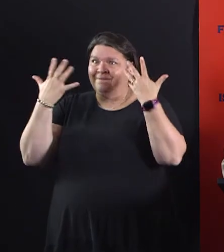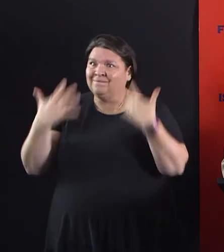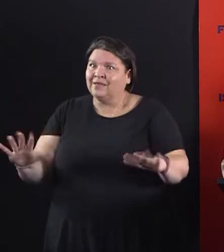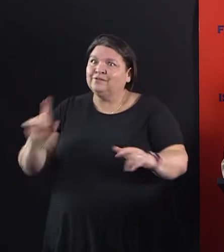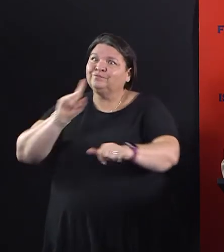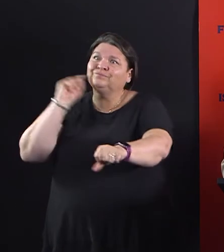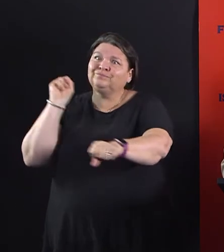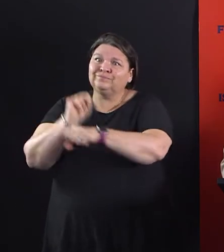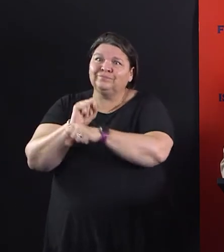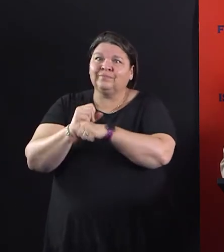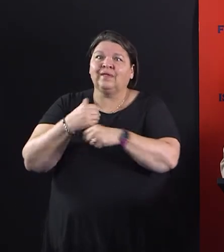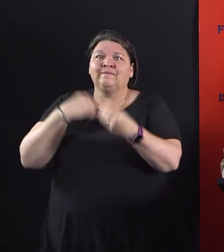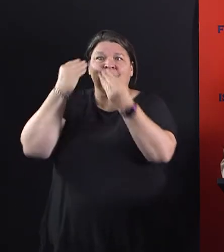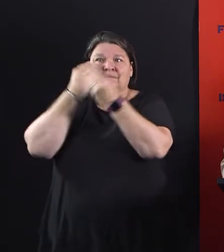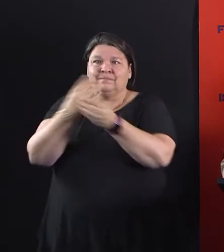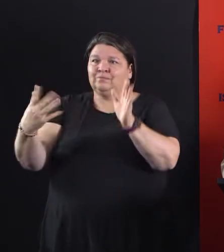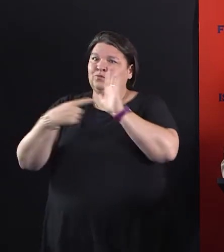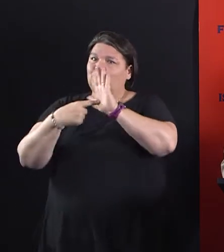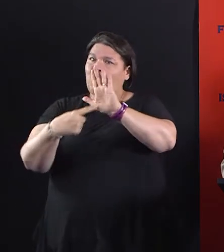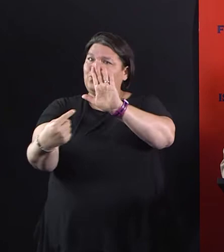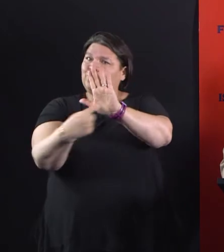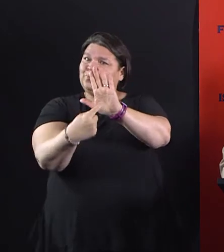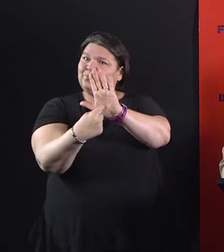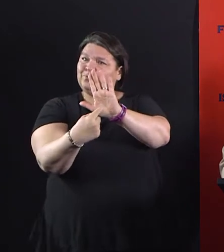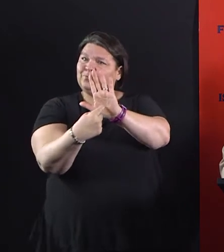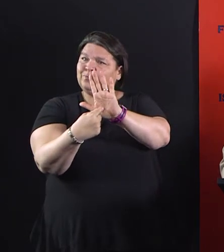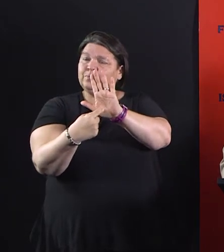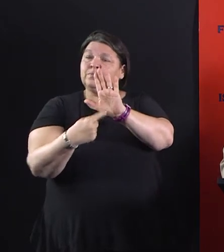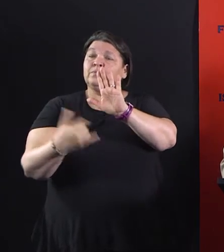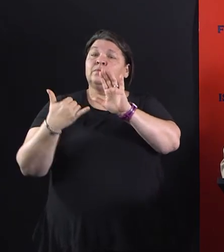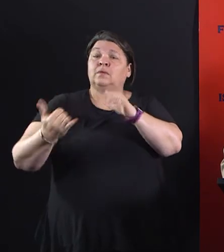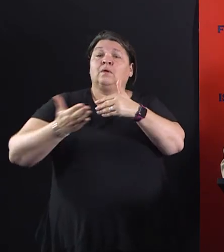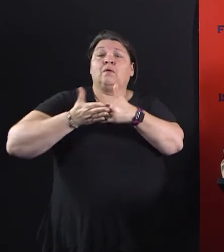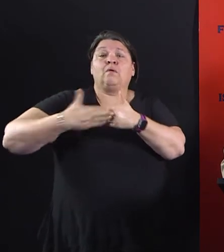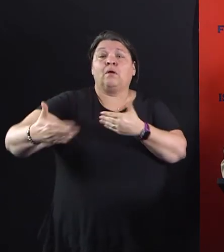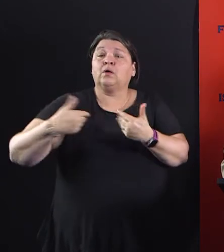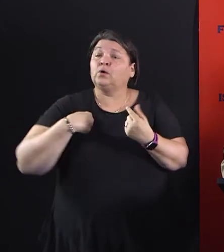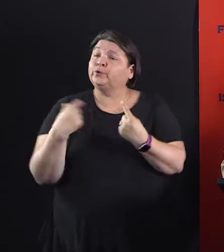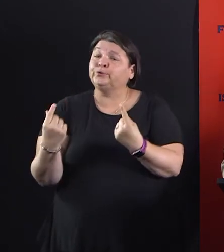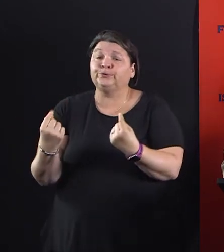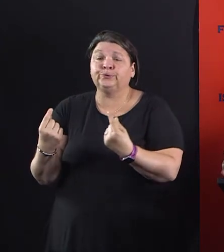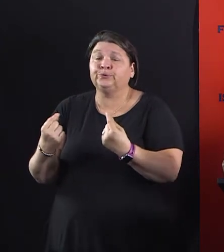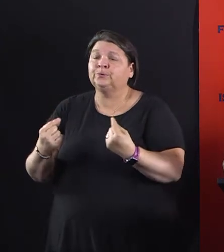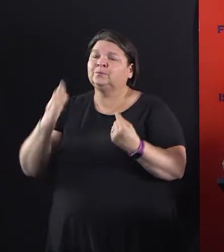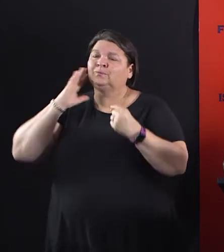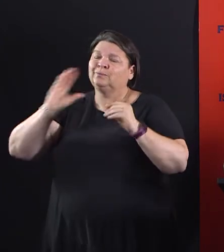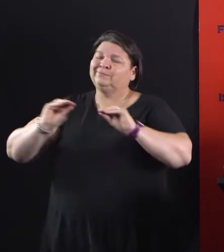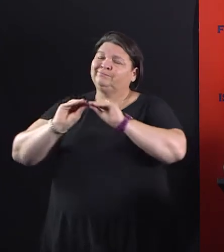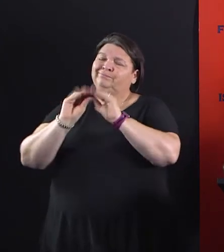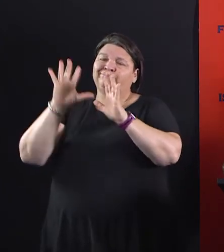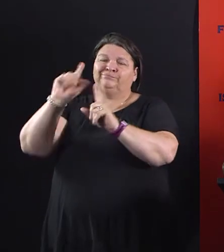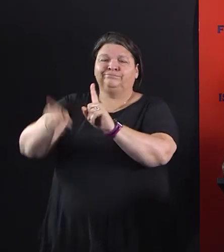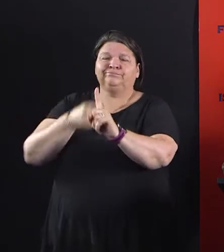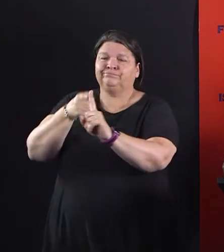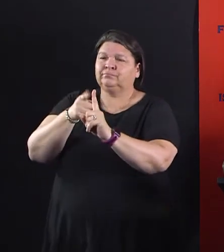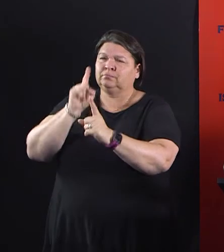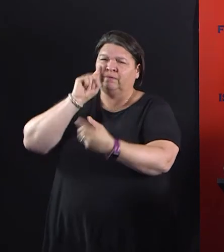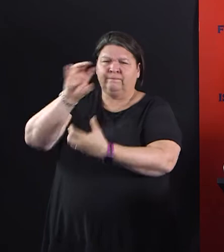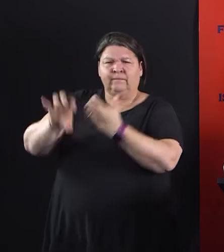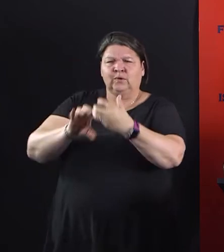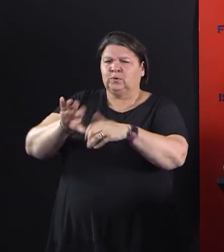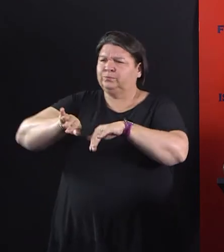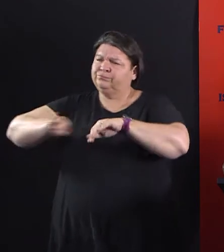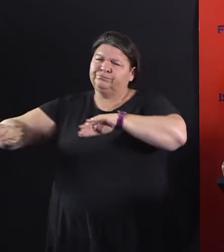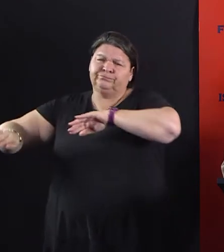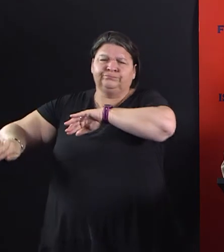numbers. So going forward, it'll be much more transparent and a lot less confusing. We will have all the confirmed cases